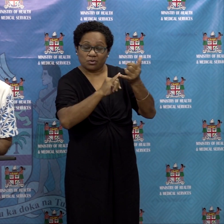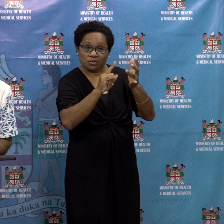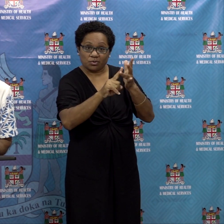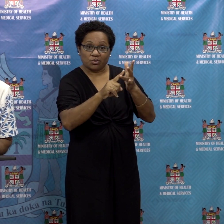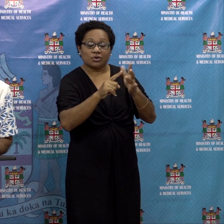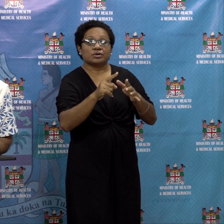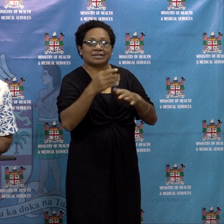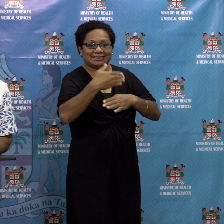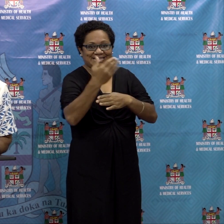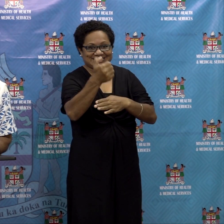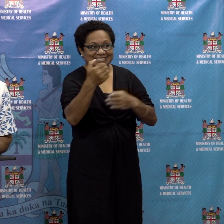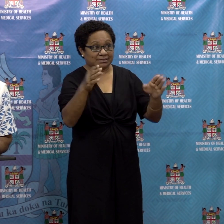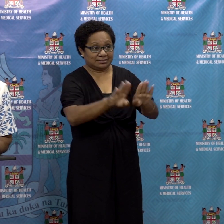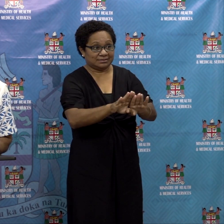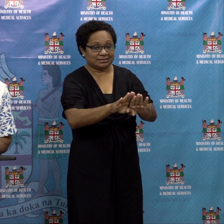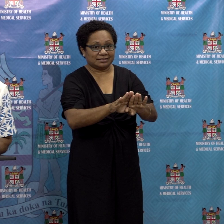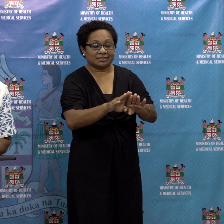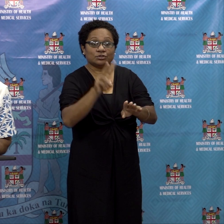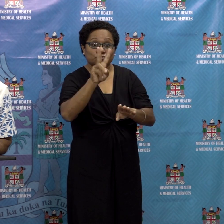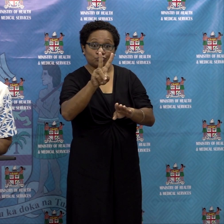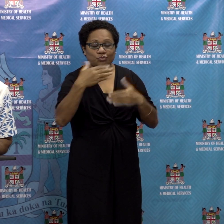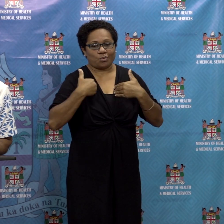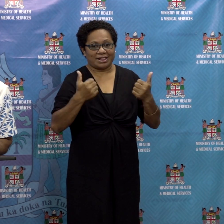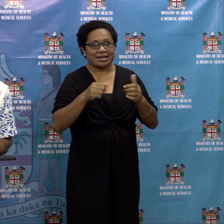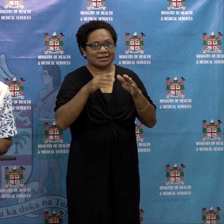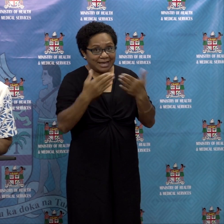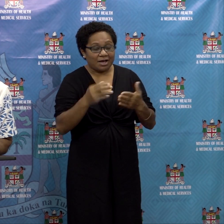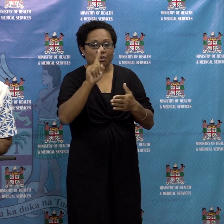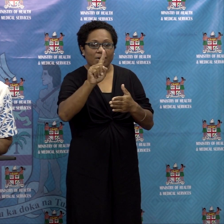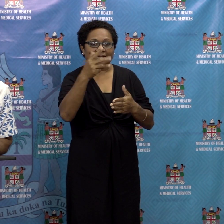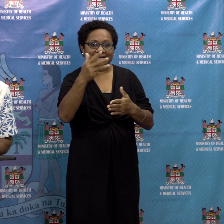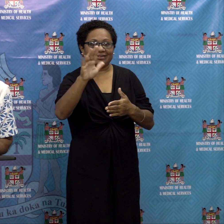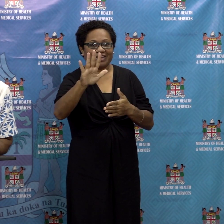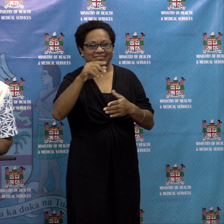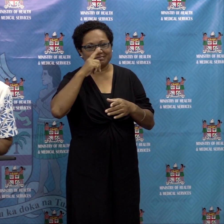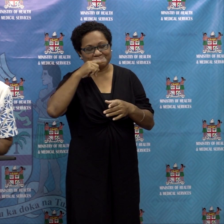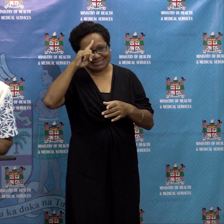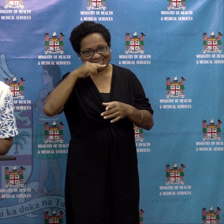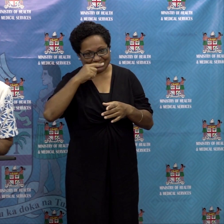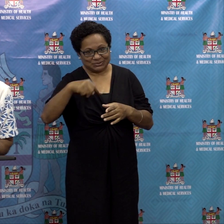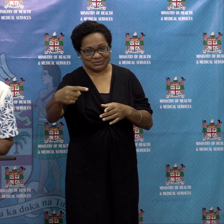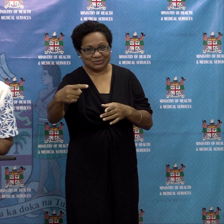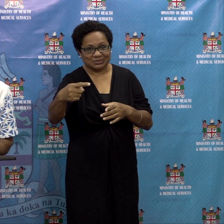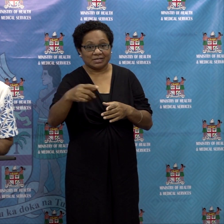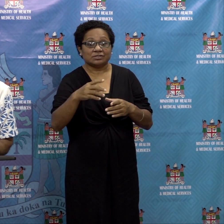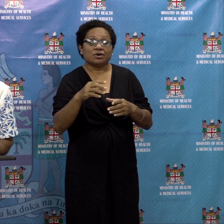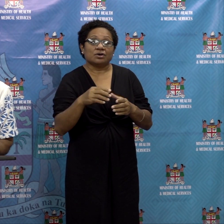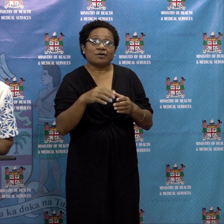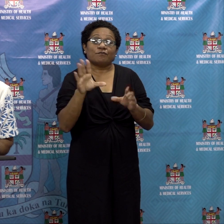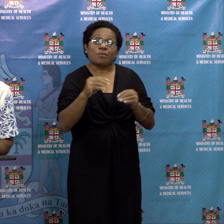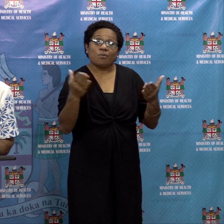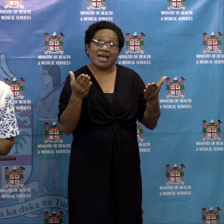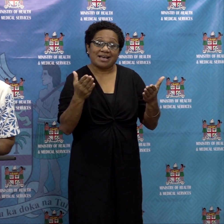2 patients have recovered, which means that we have now about 195 active cases. All the active cases are in the